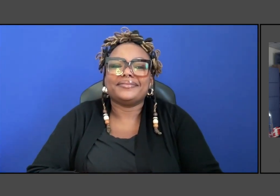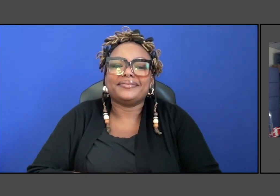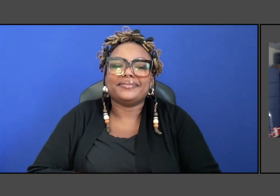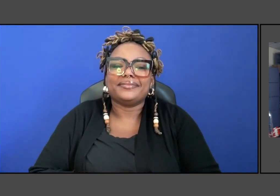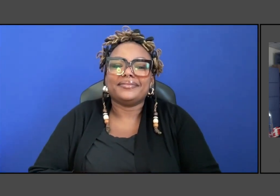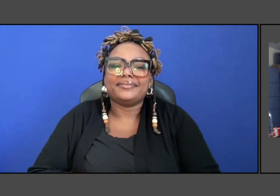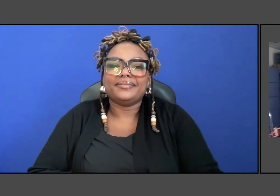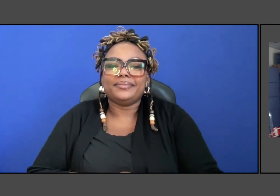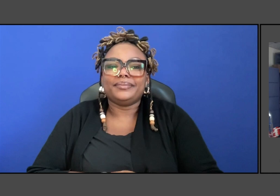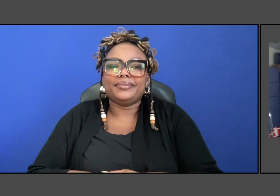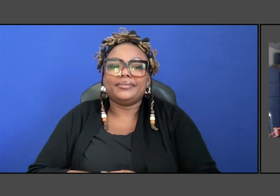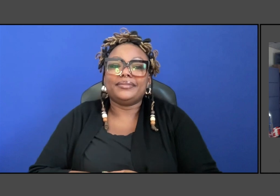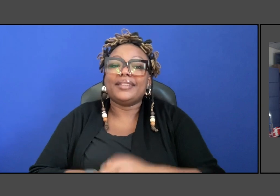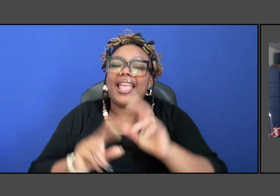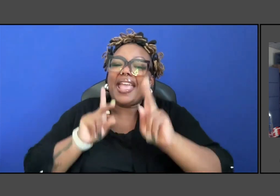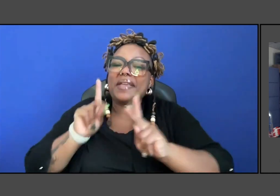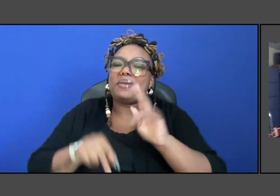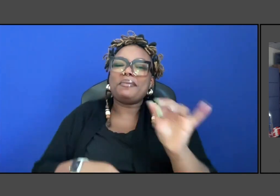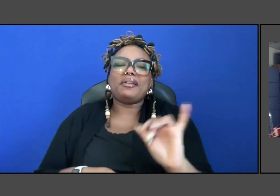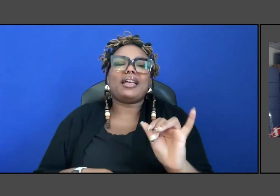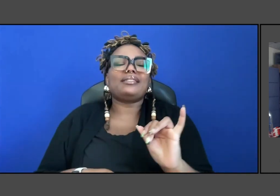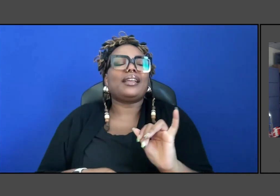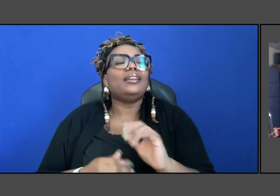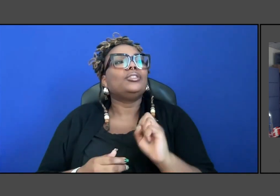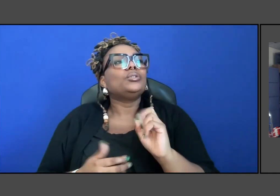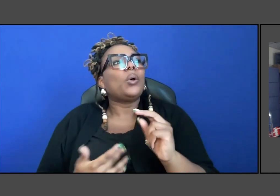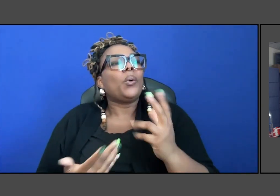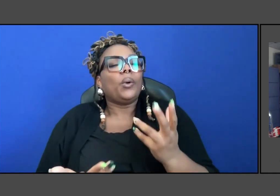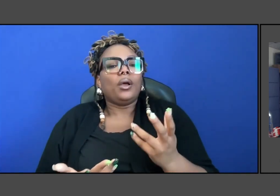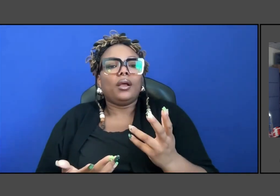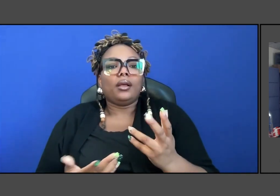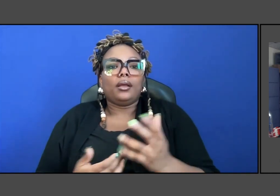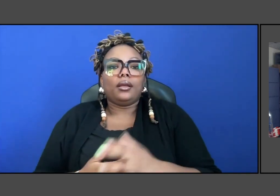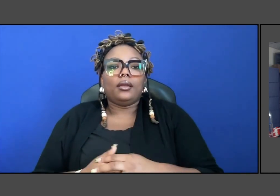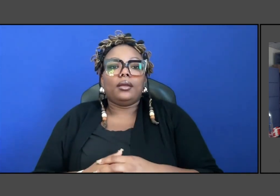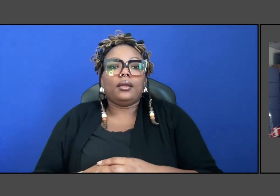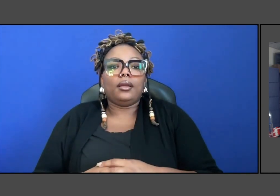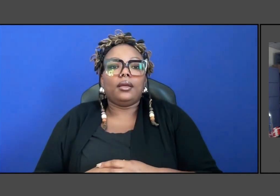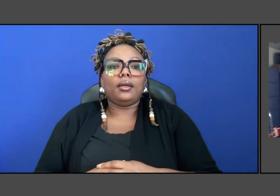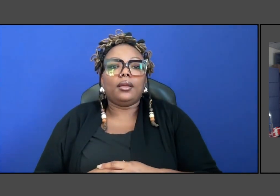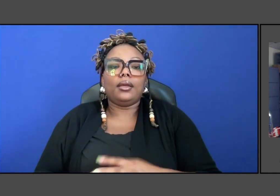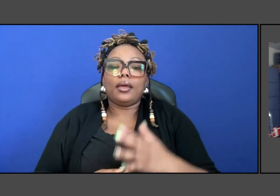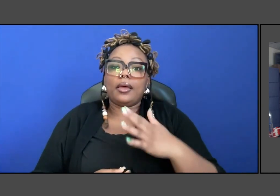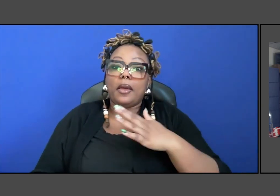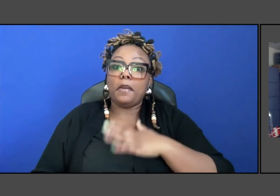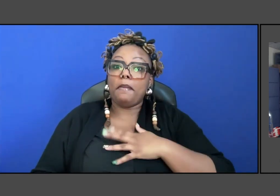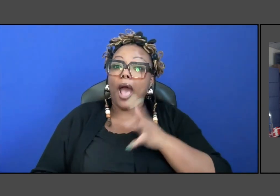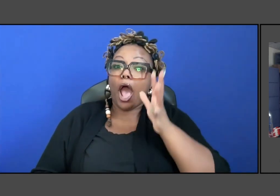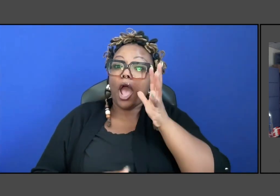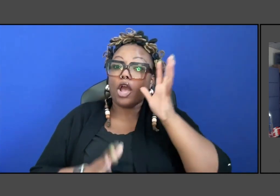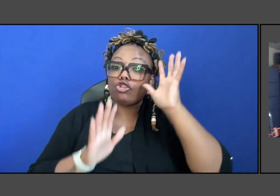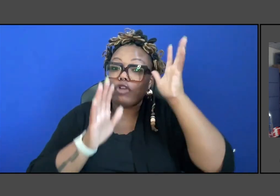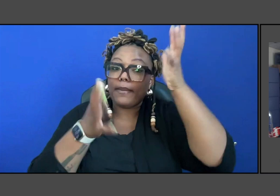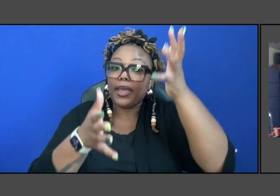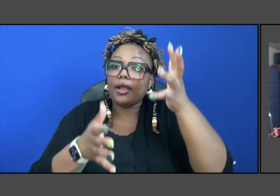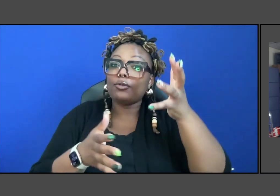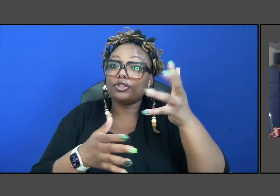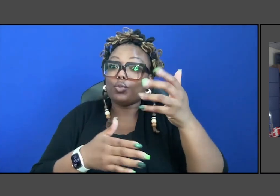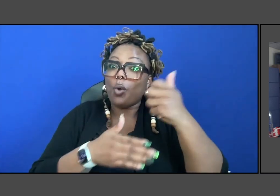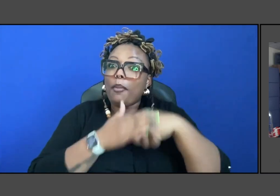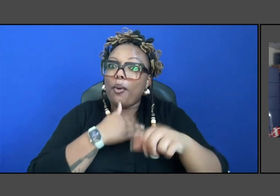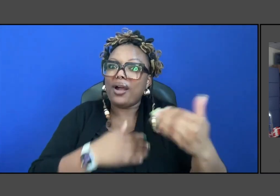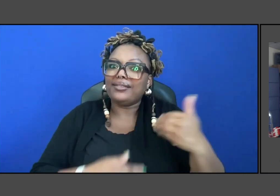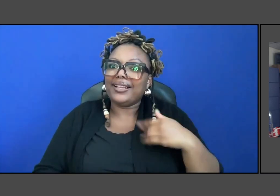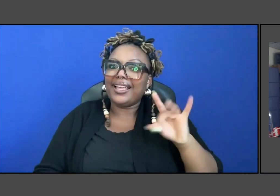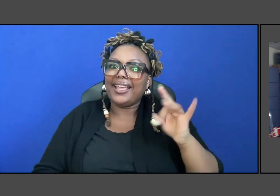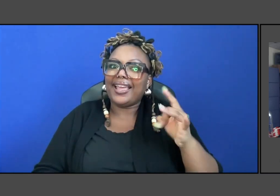And people like that, so like I mentioned, my grandparents, some of them were born in the 1800s. I actually